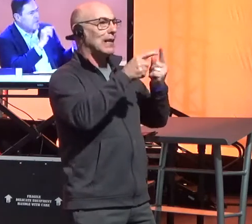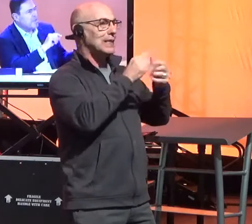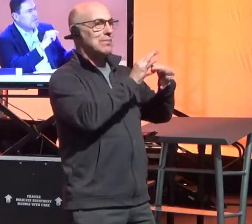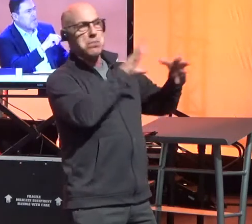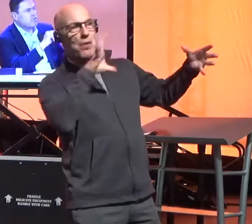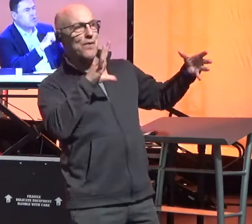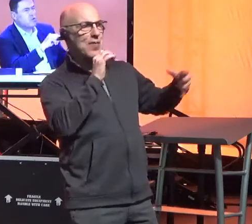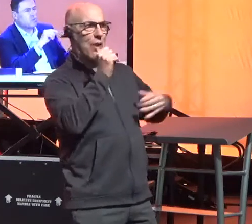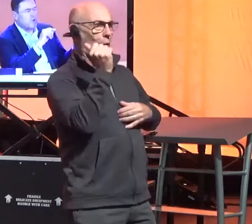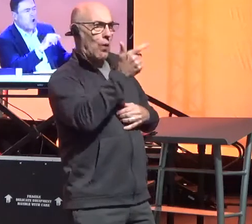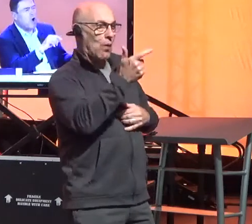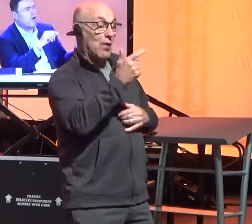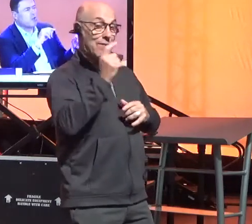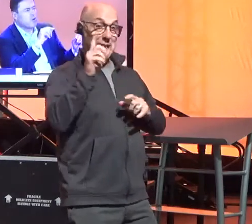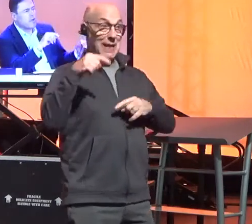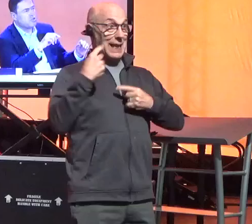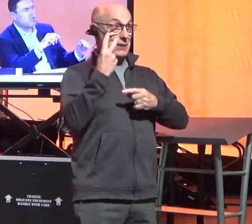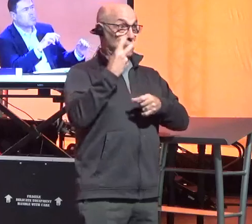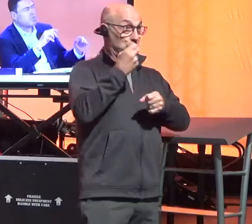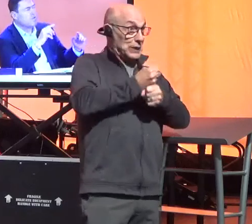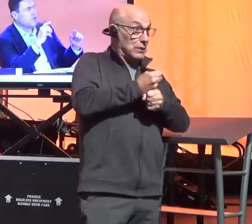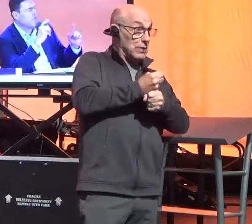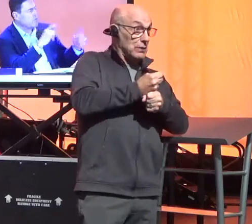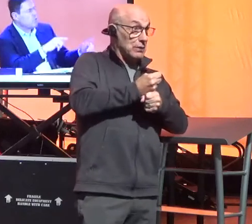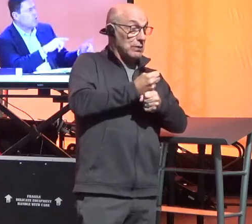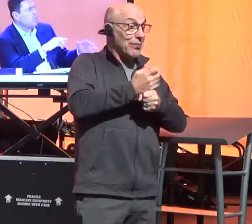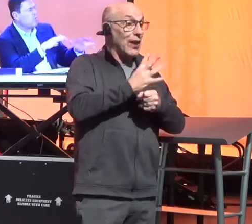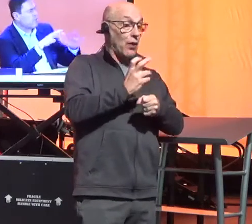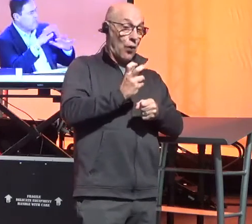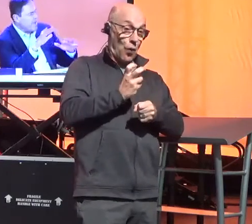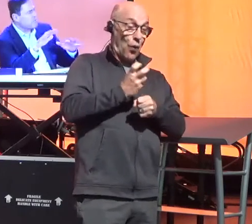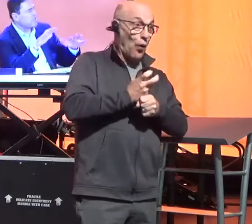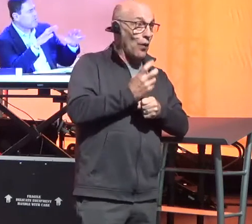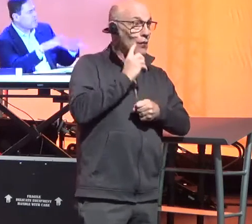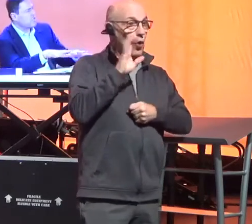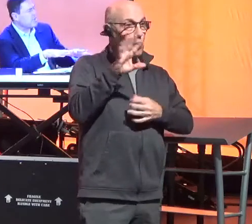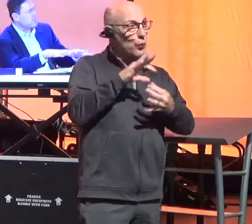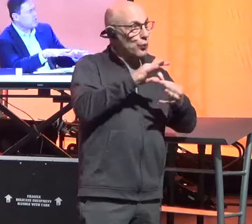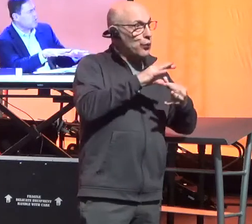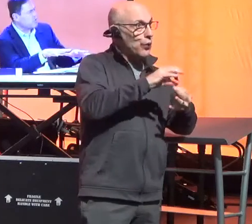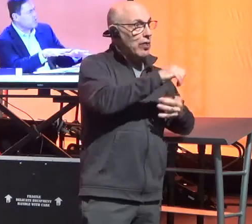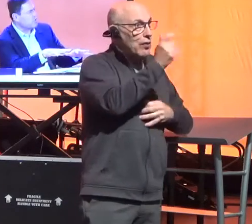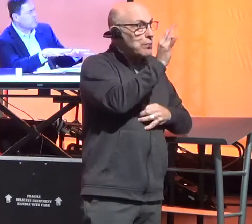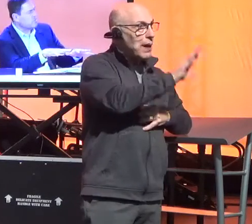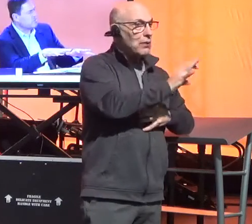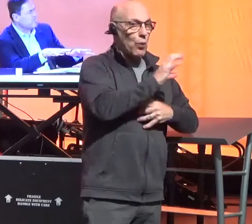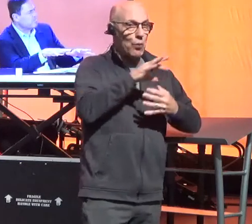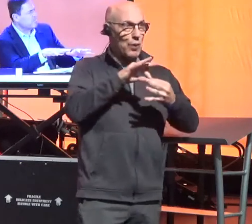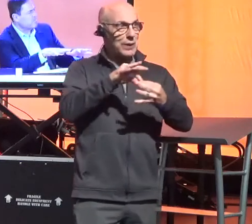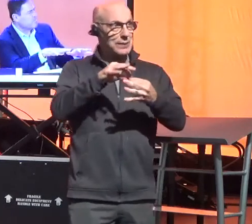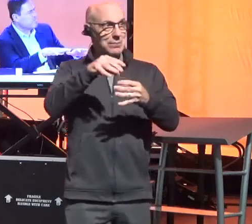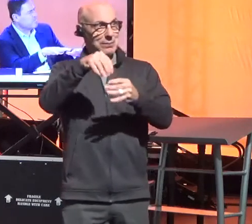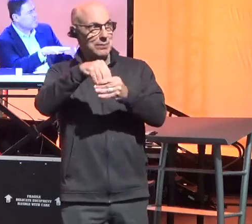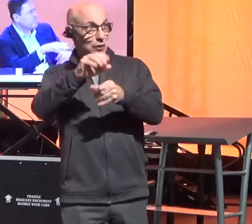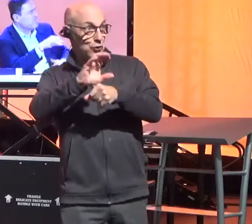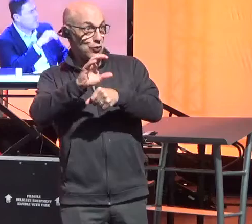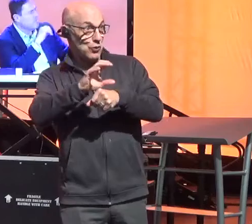Have these last 2 years been hard on relationships for you with other pastors or inside your church?